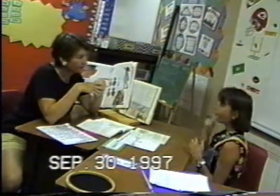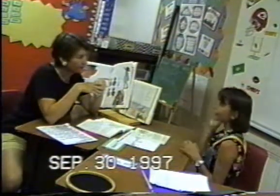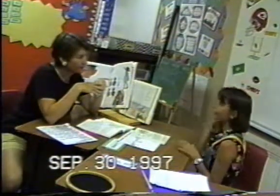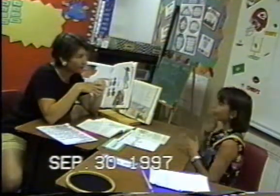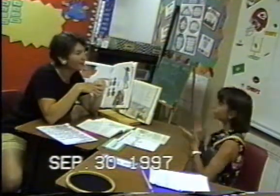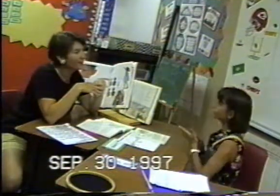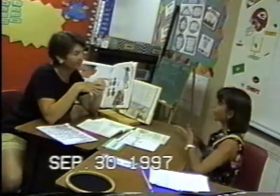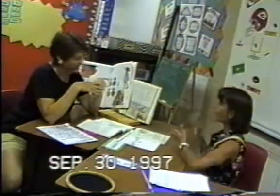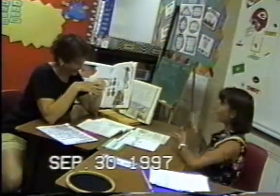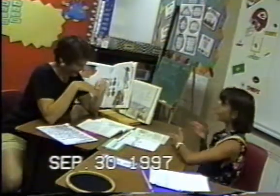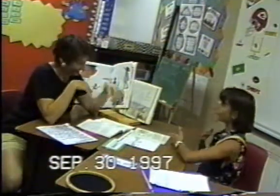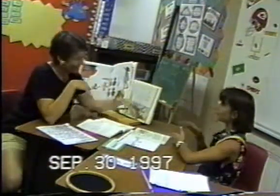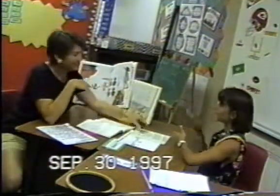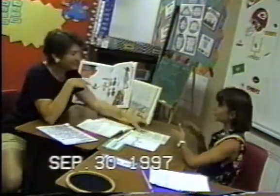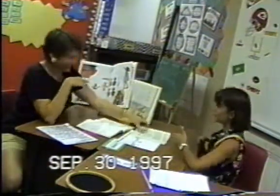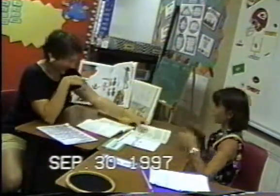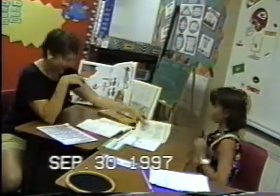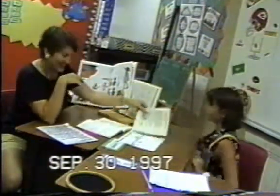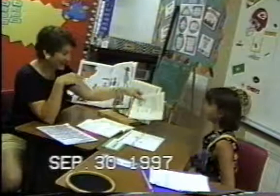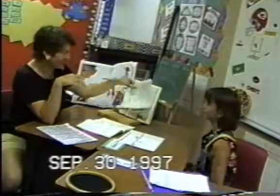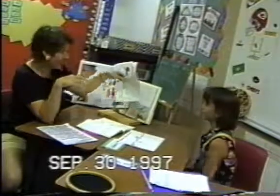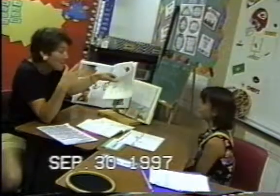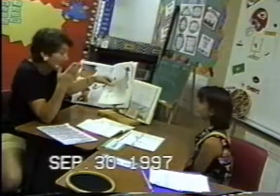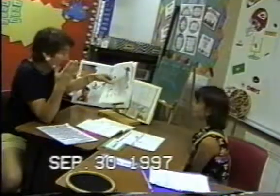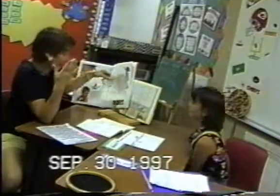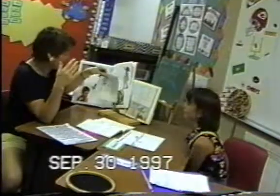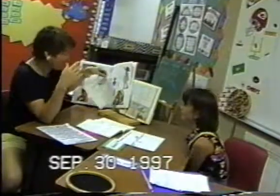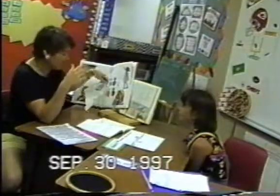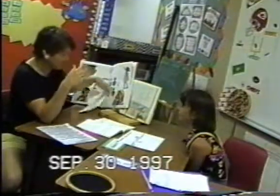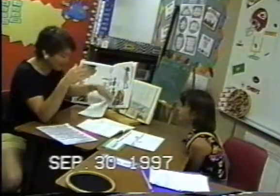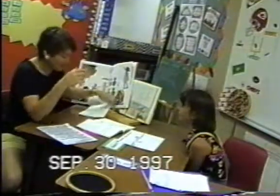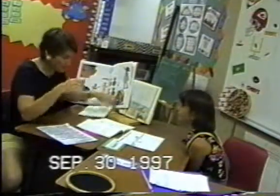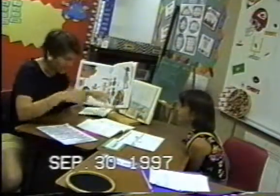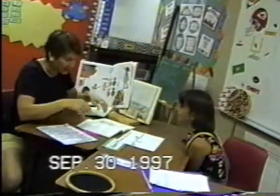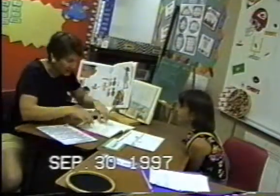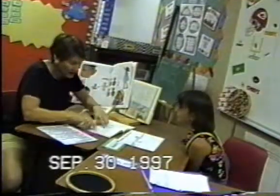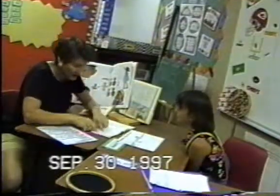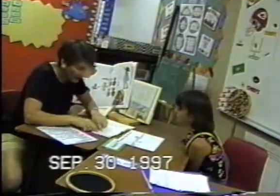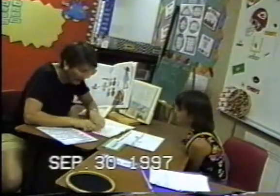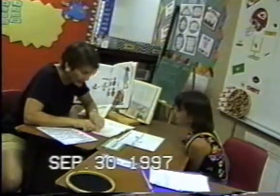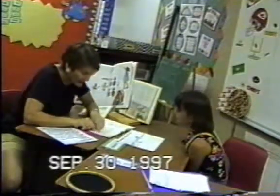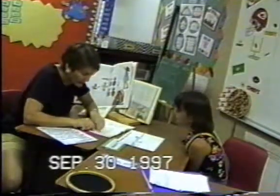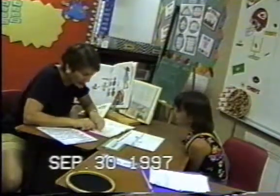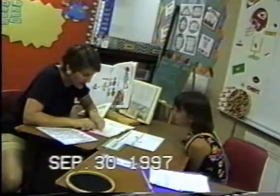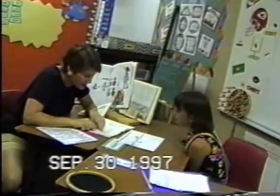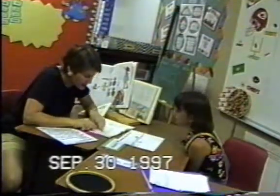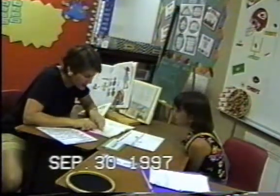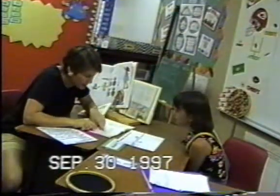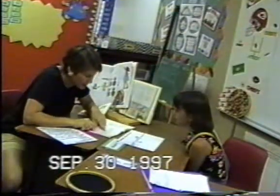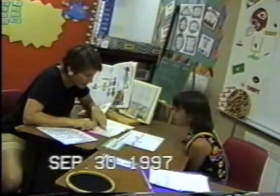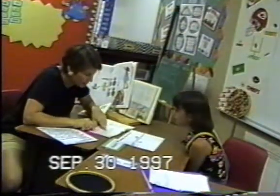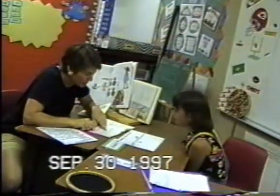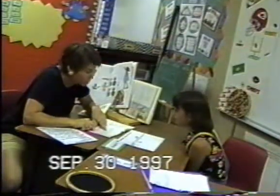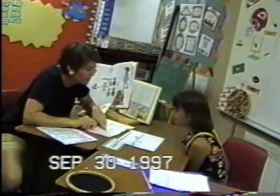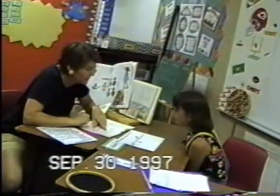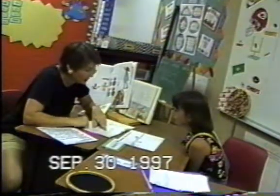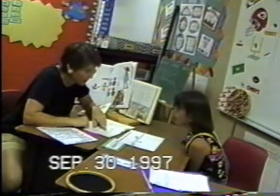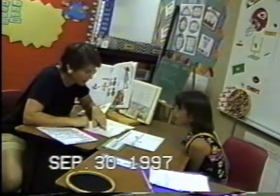I hear some music. I hear something. I hear something. Okay, so a sound is made when movement